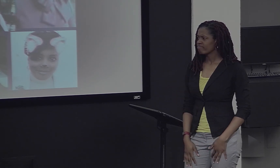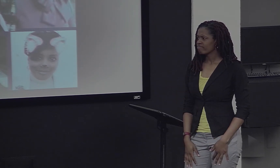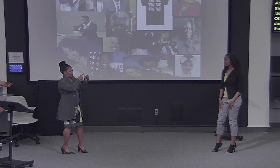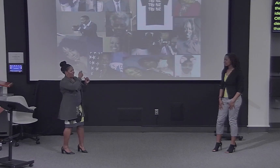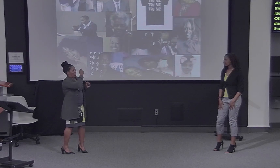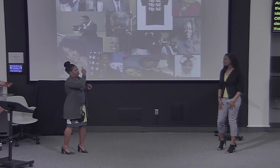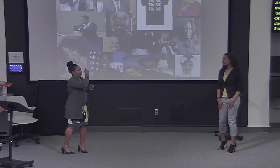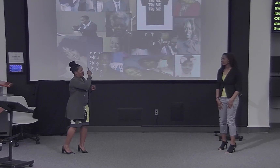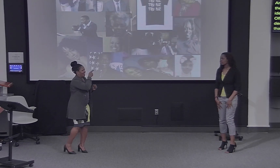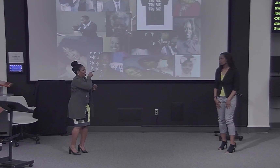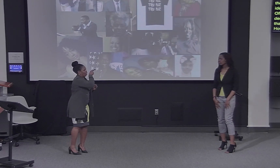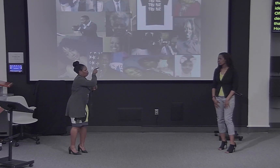conundrum?